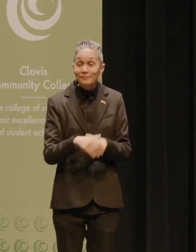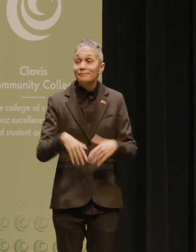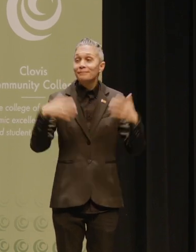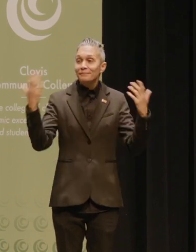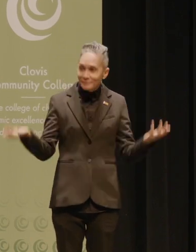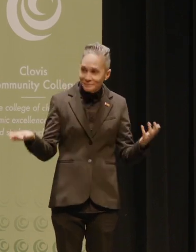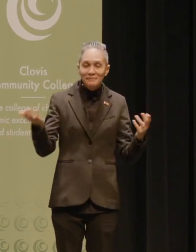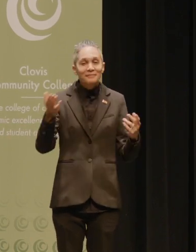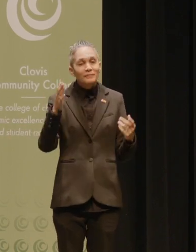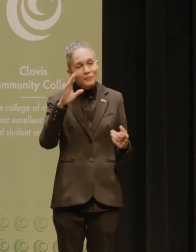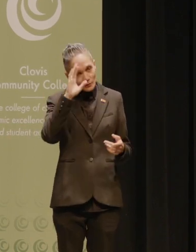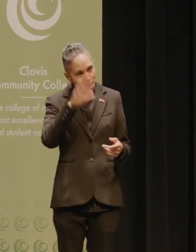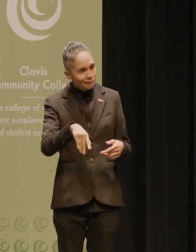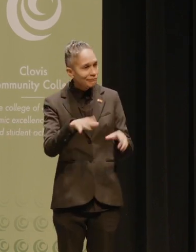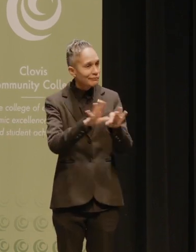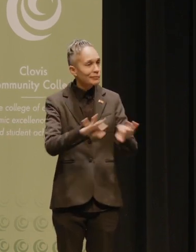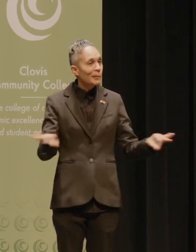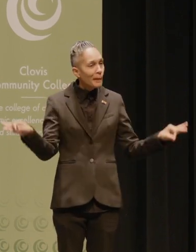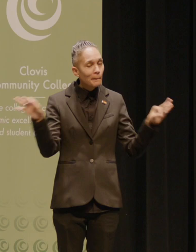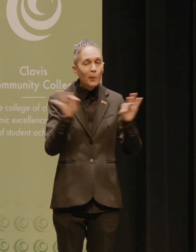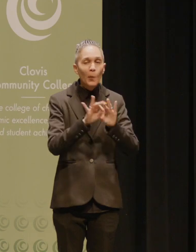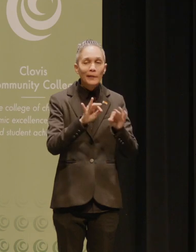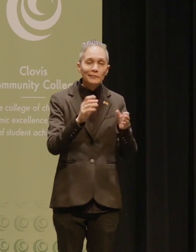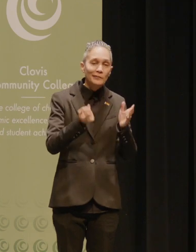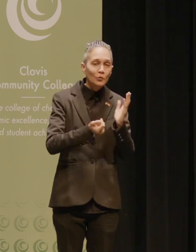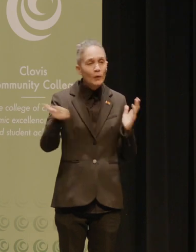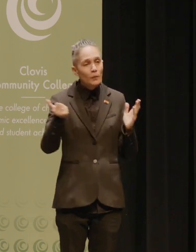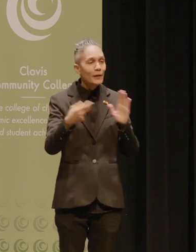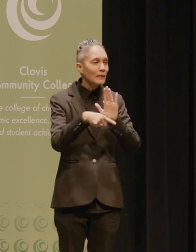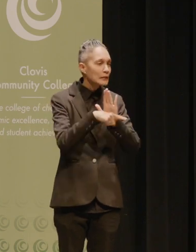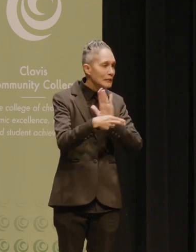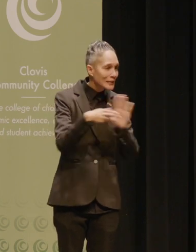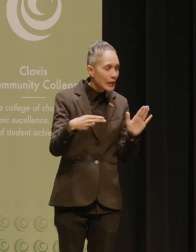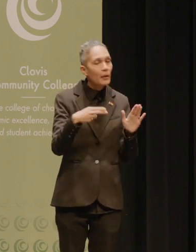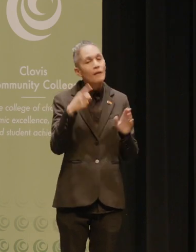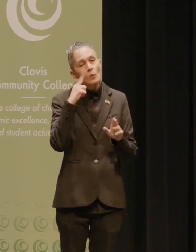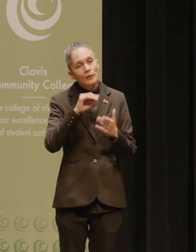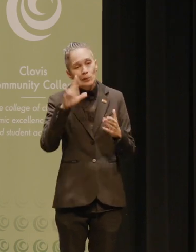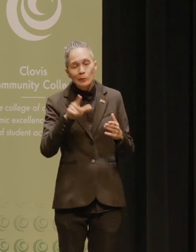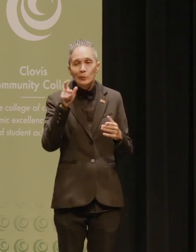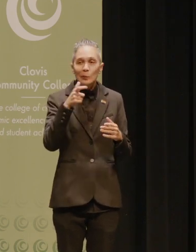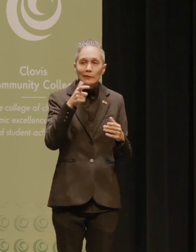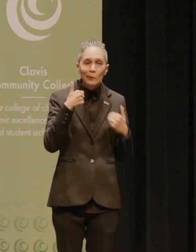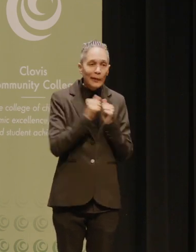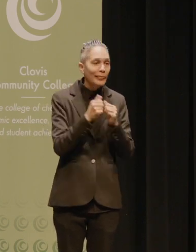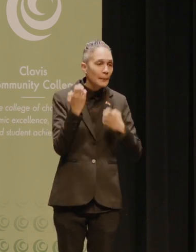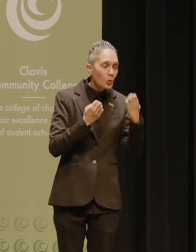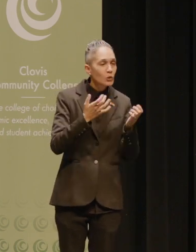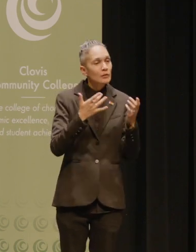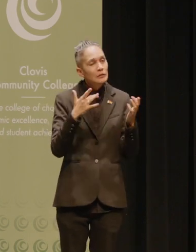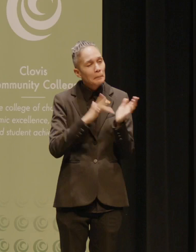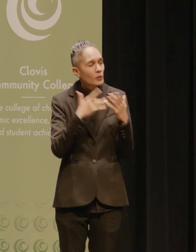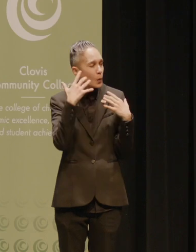So, we all know how important it is to remove stigmas around seeking assistance for emotional and mental health issues. Here, from